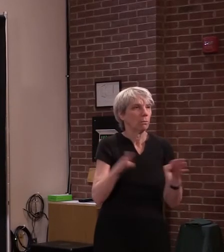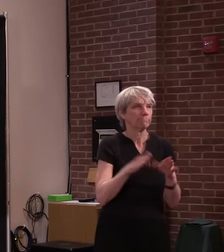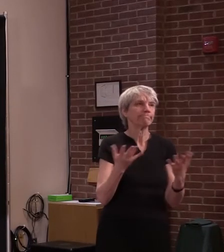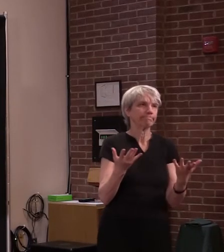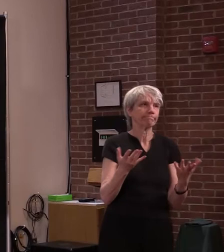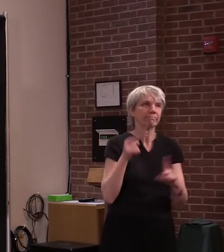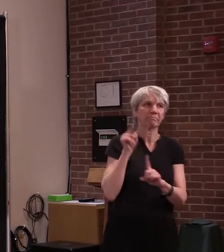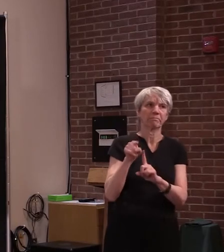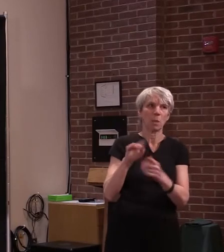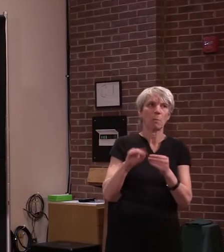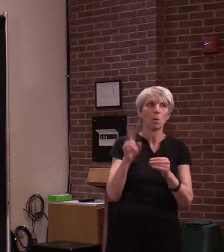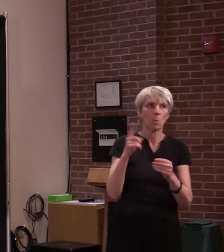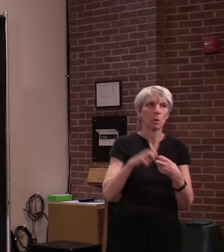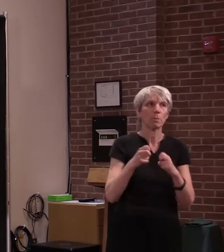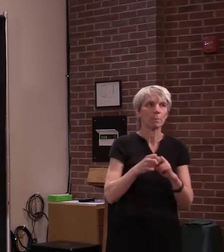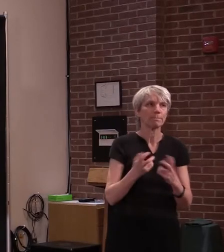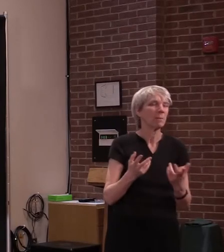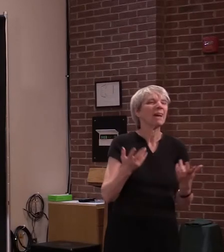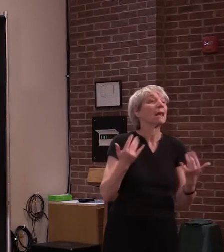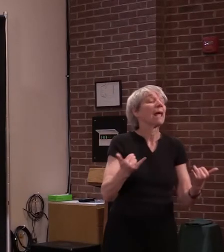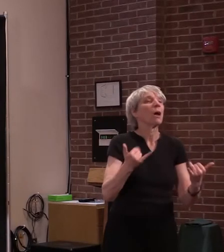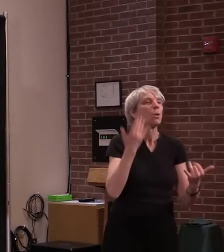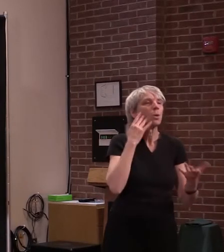Okay, thank you.